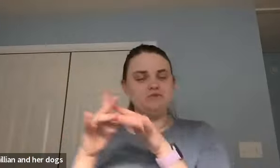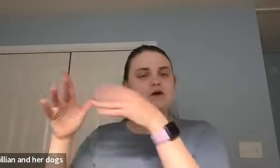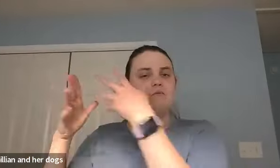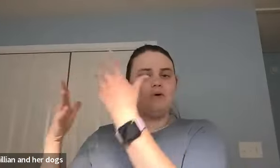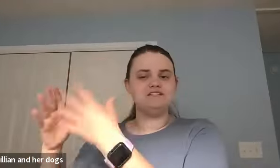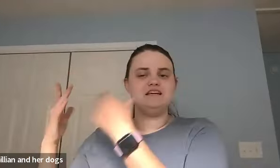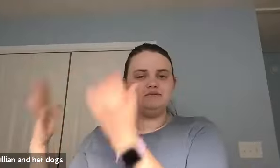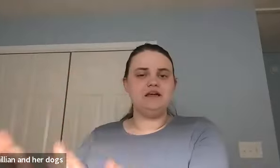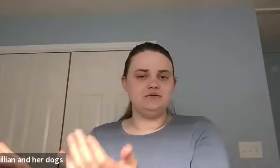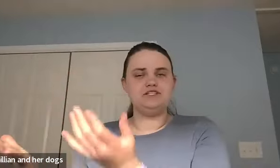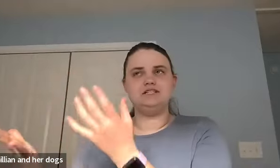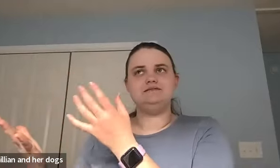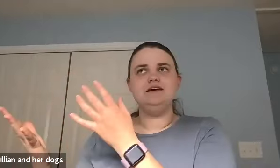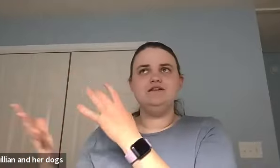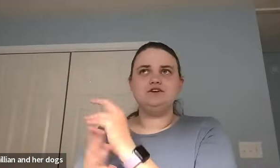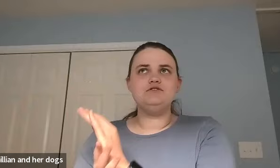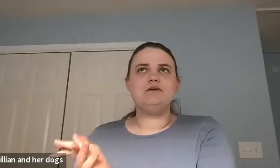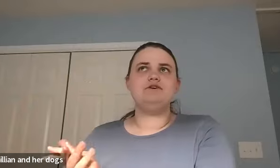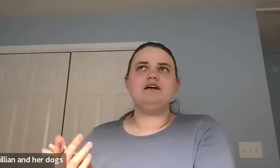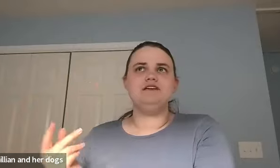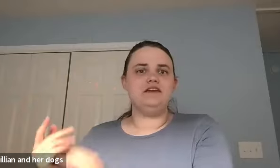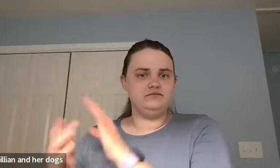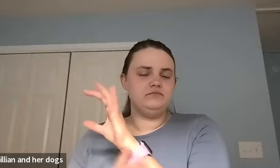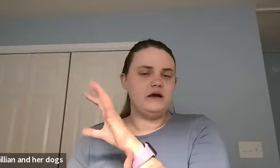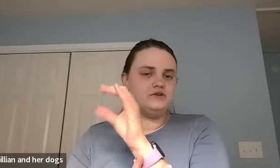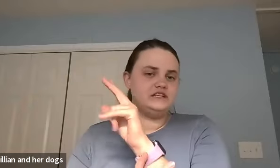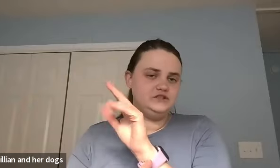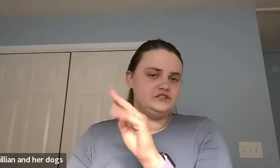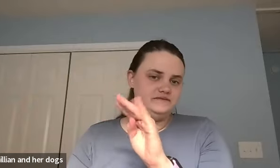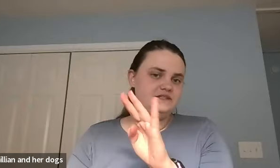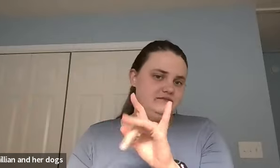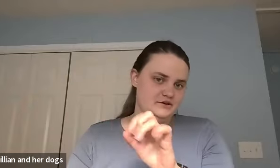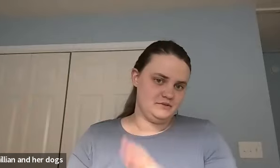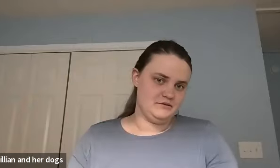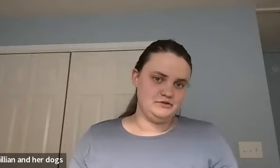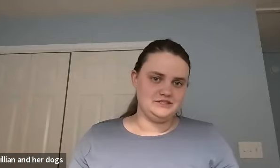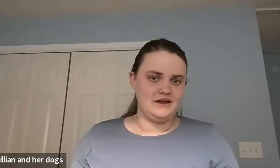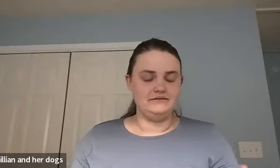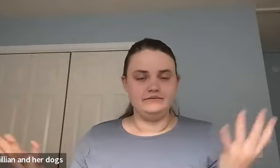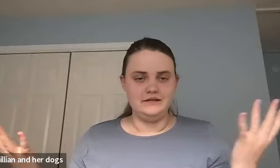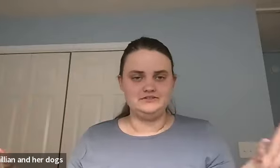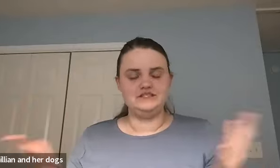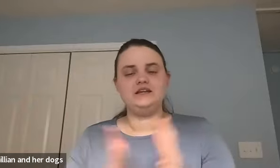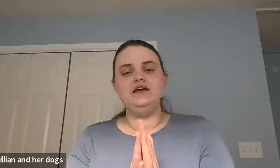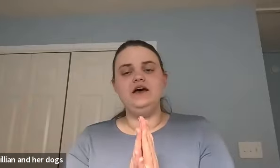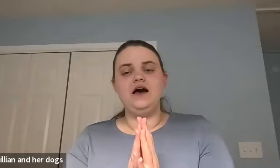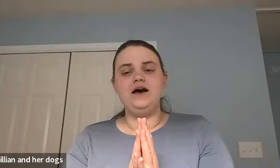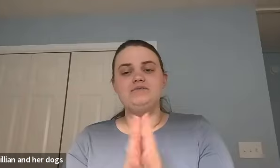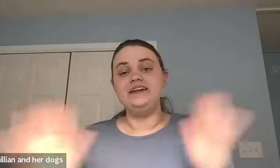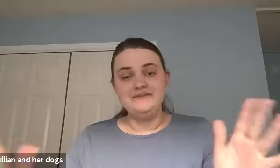real more set up language, and for cucumber, I think I do just see finger spell, which is kind of interesting. Anyways,